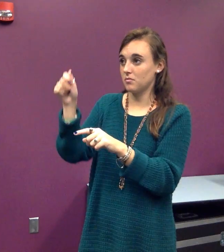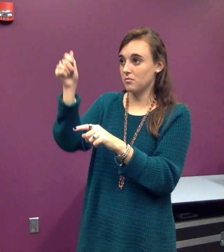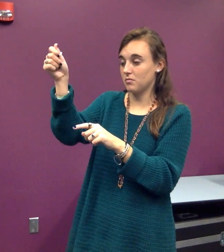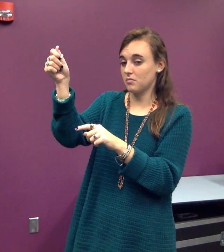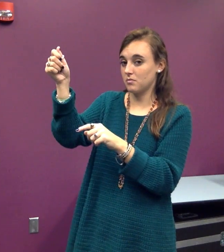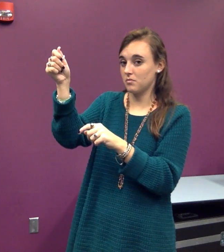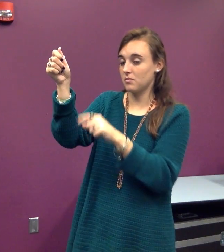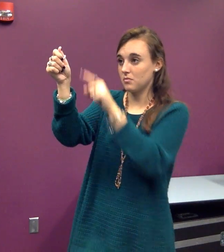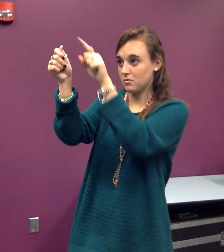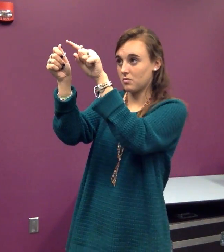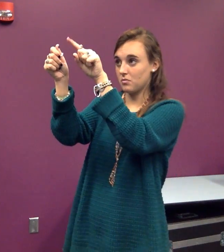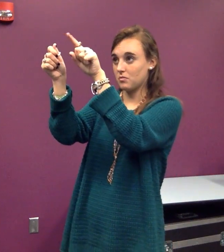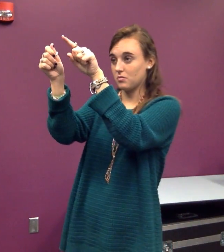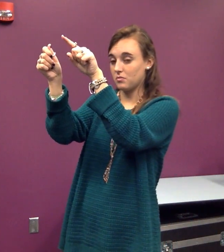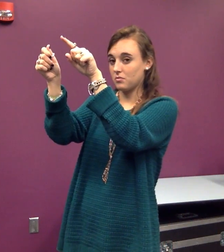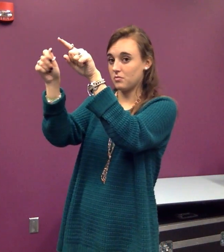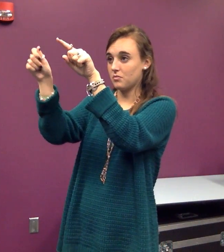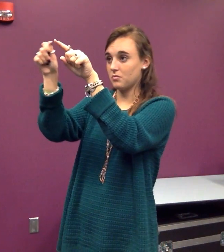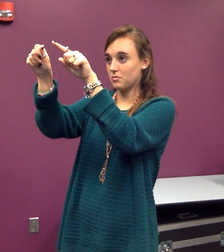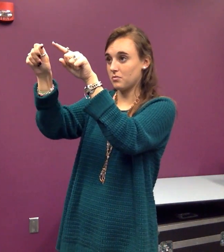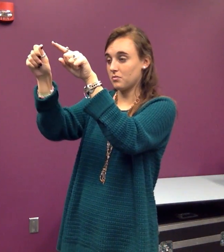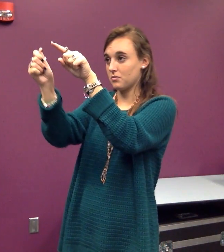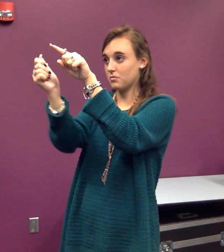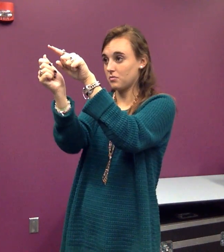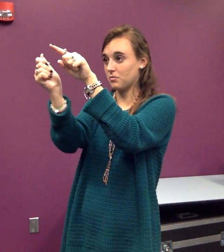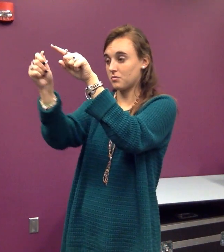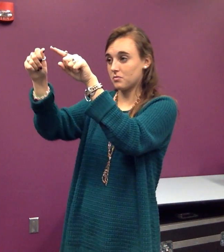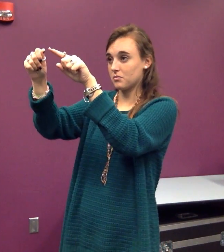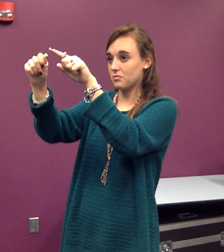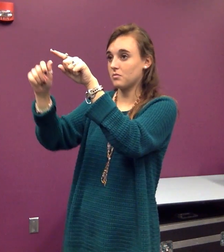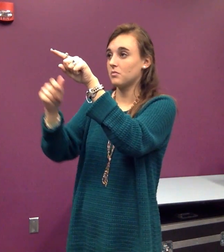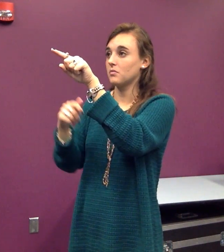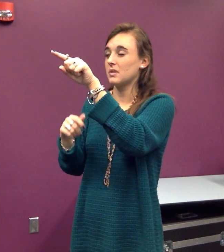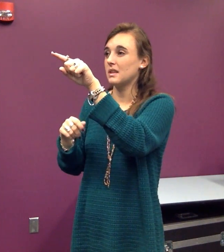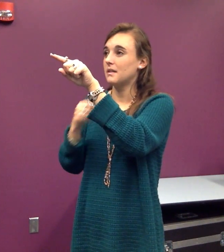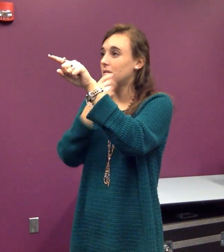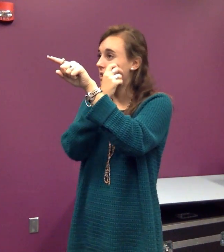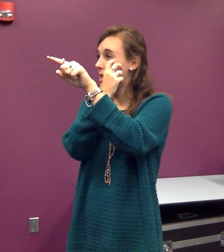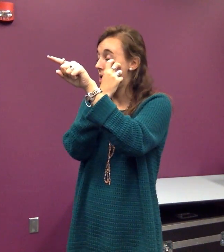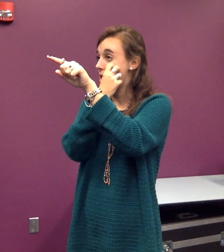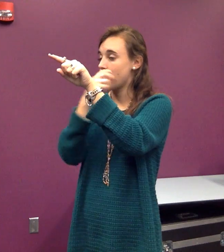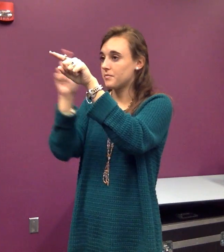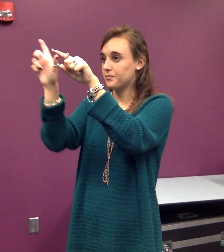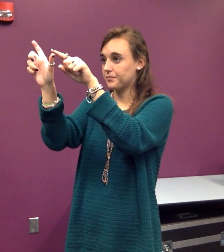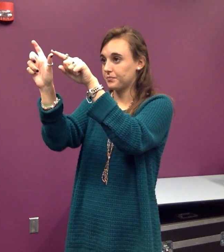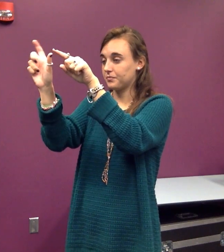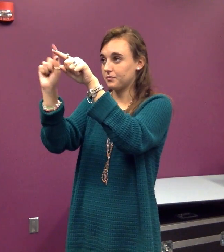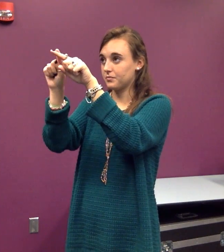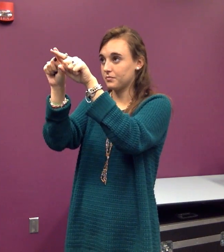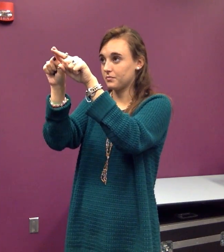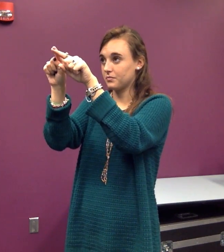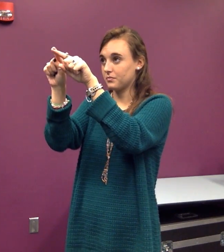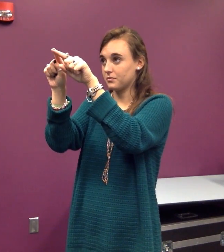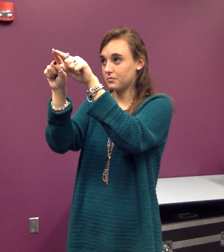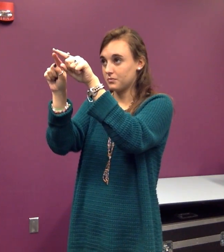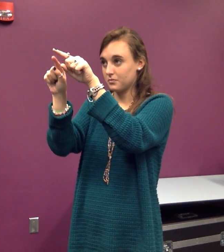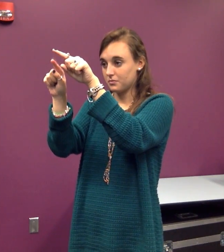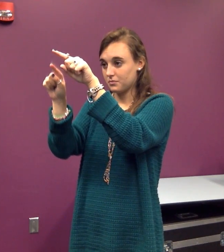I've done? And then you're going to draw a line from that, like that.